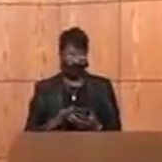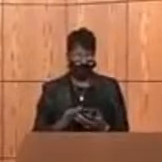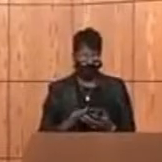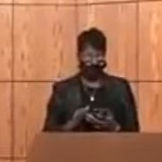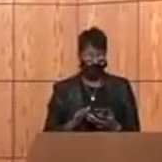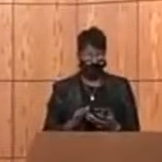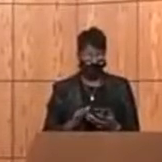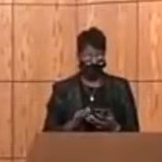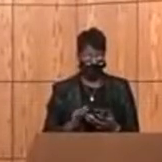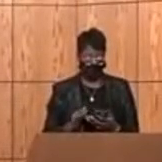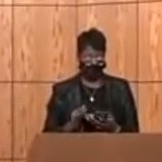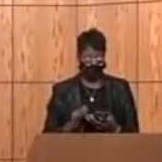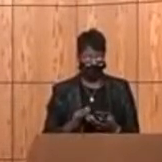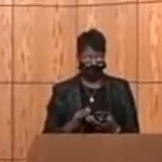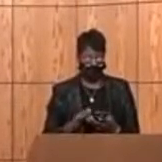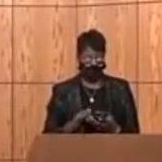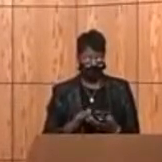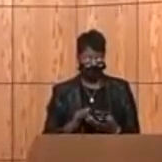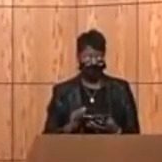Huh?